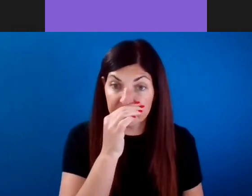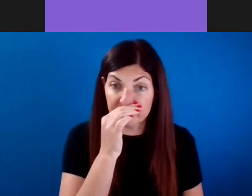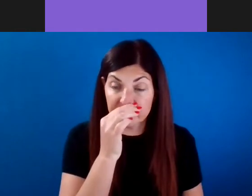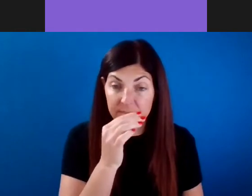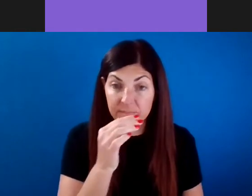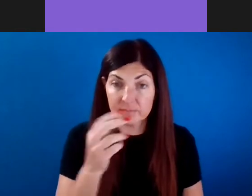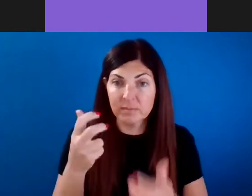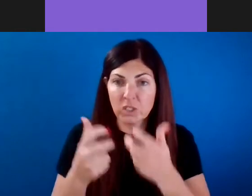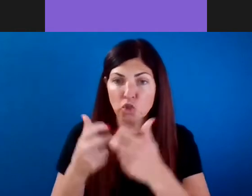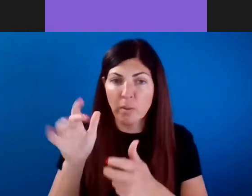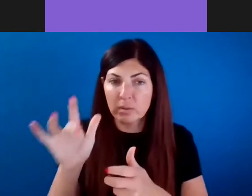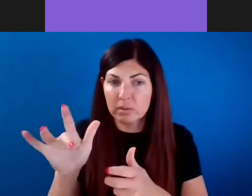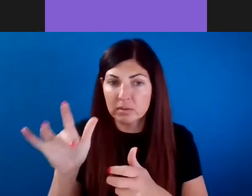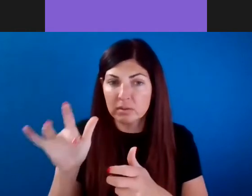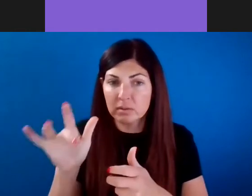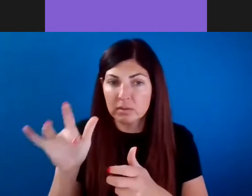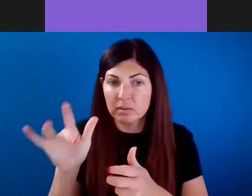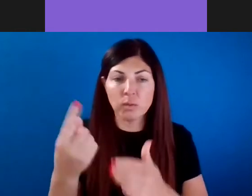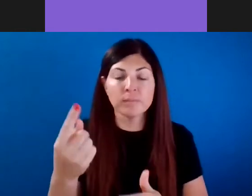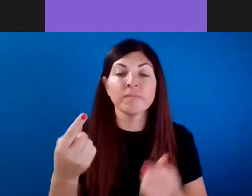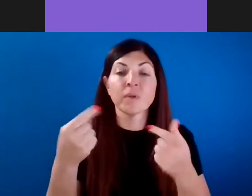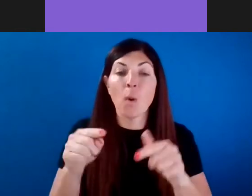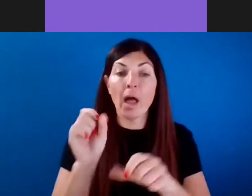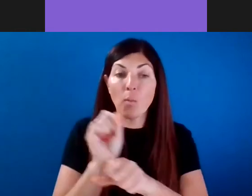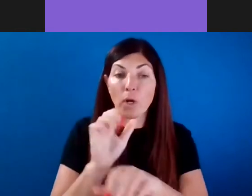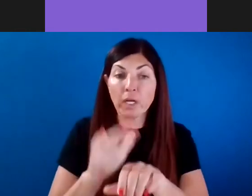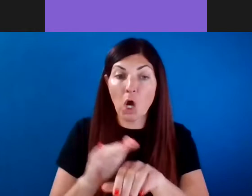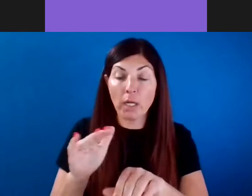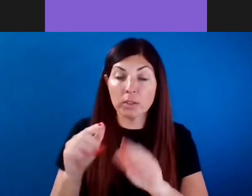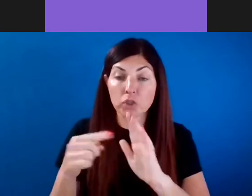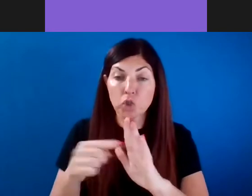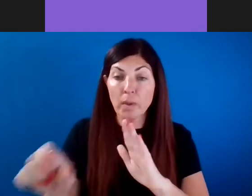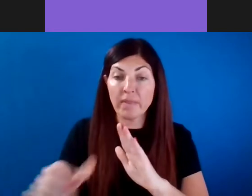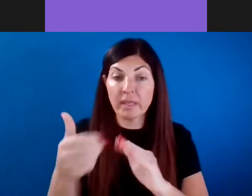having a little trouble. I'll just mention while I'm working on this that